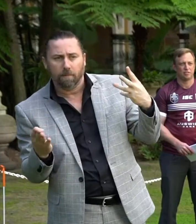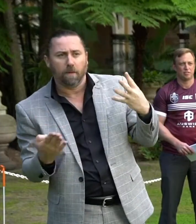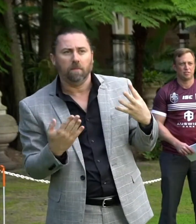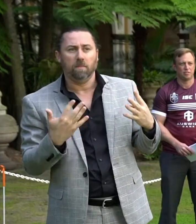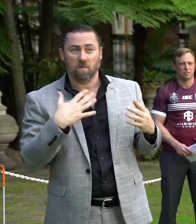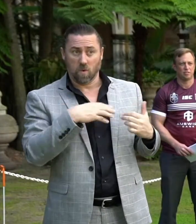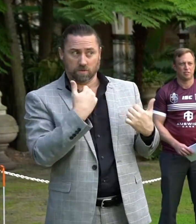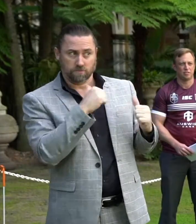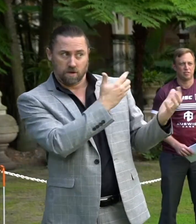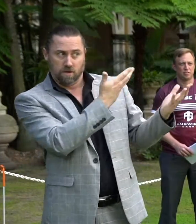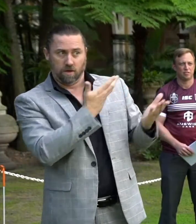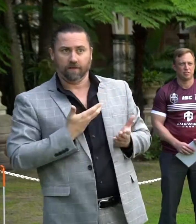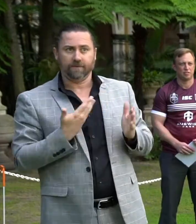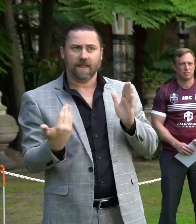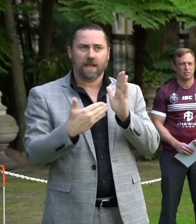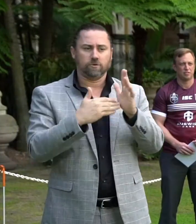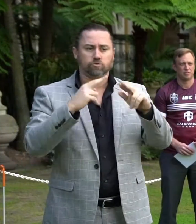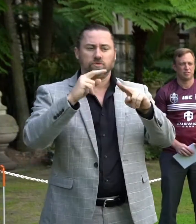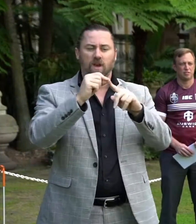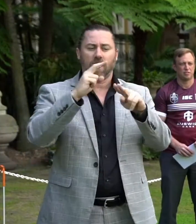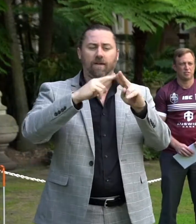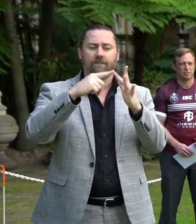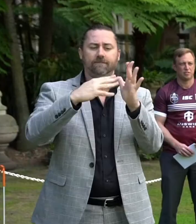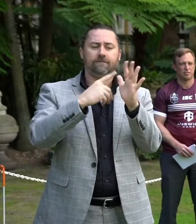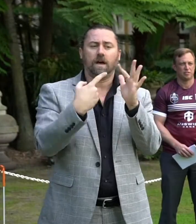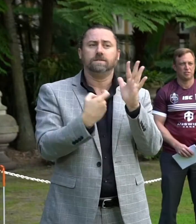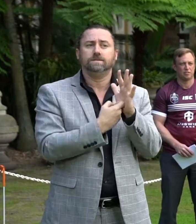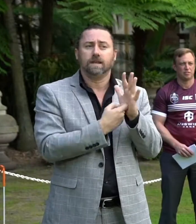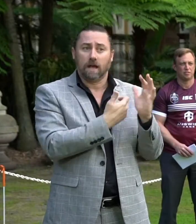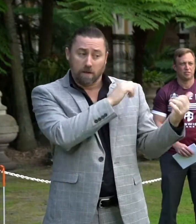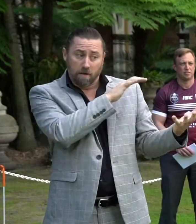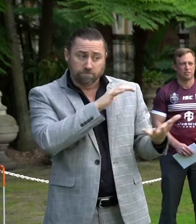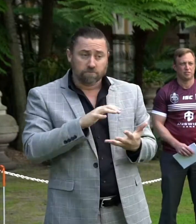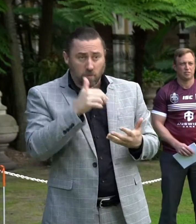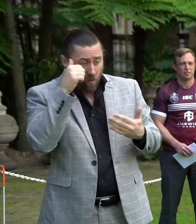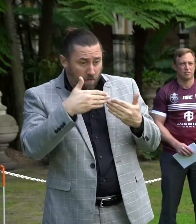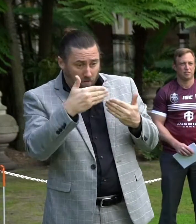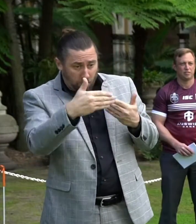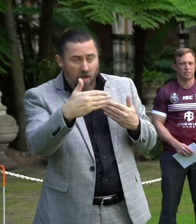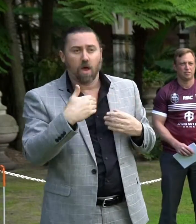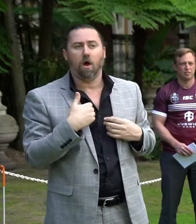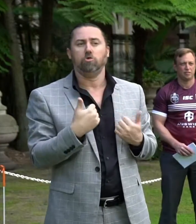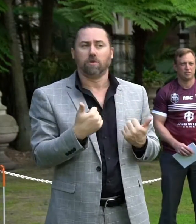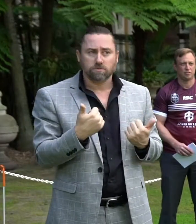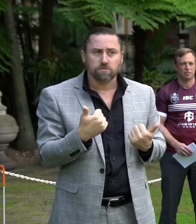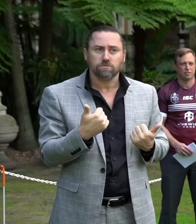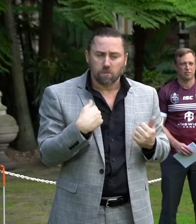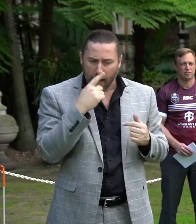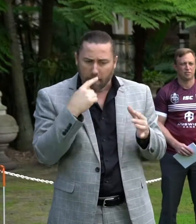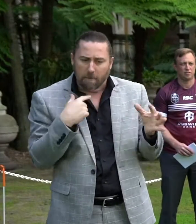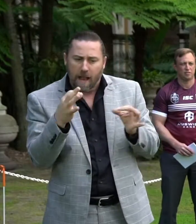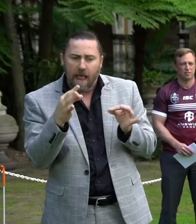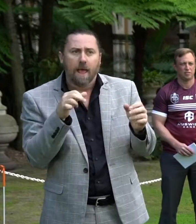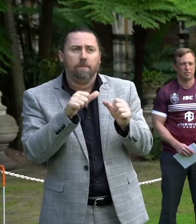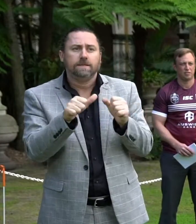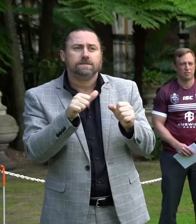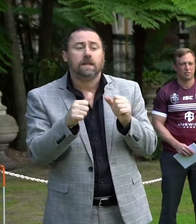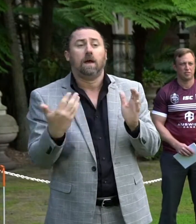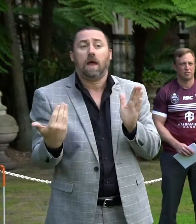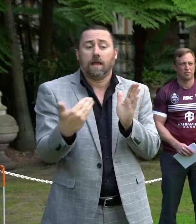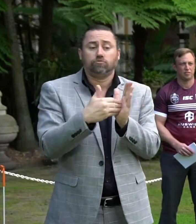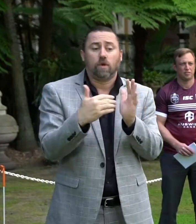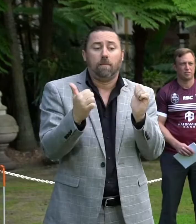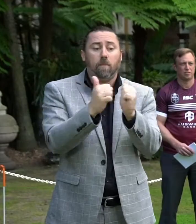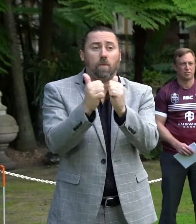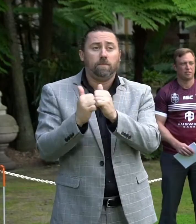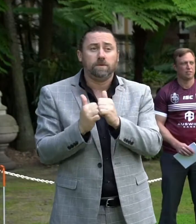Pfizer stock being delivered now and in the coming weeks. We will move to also opening up appointments for